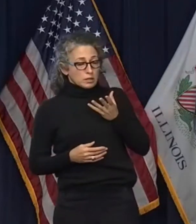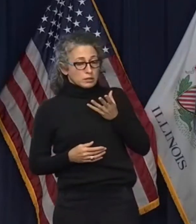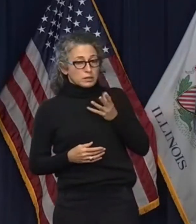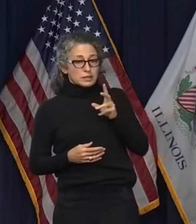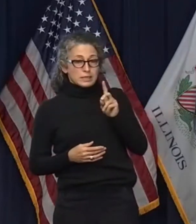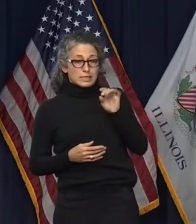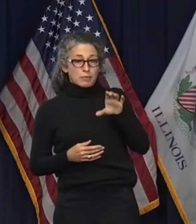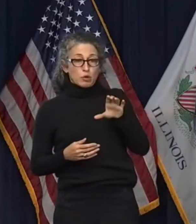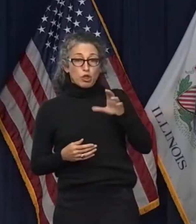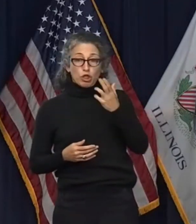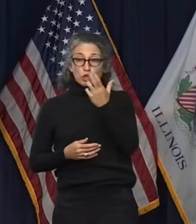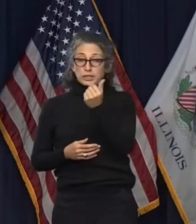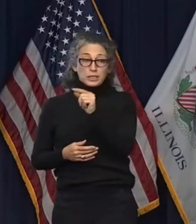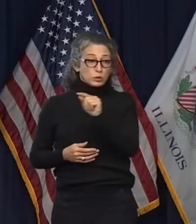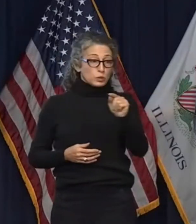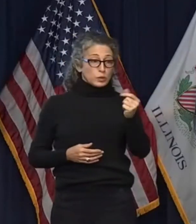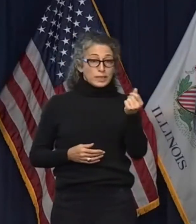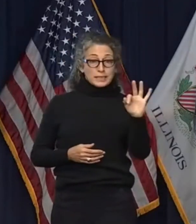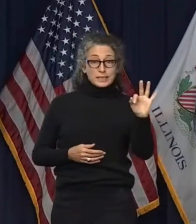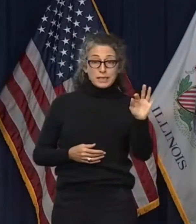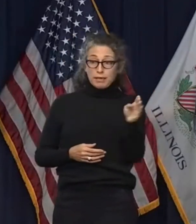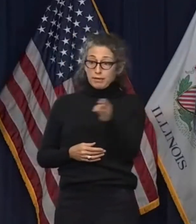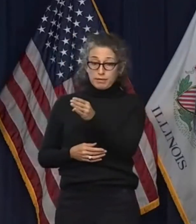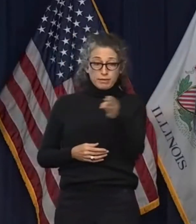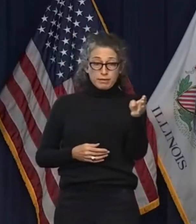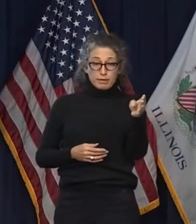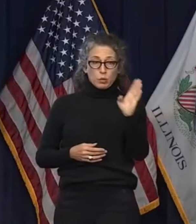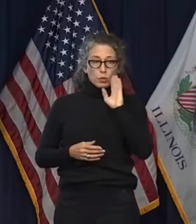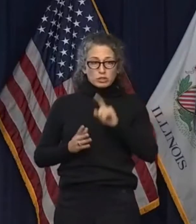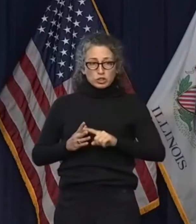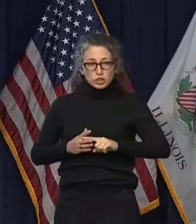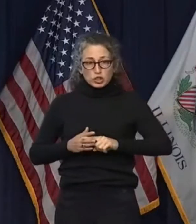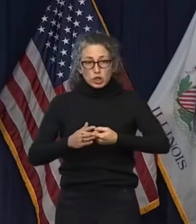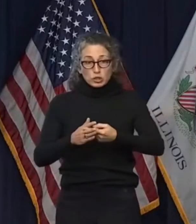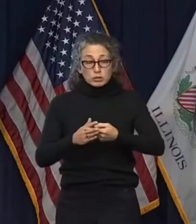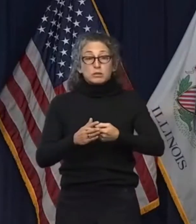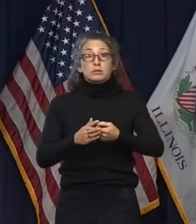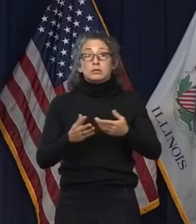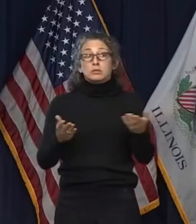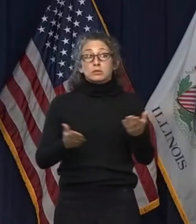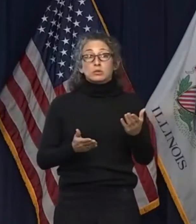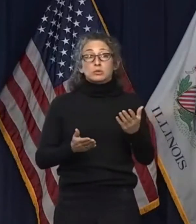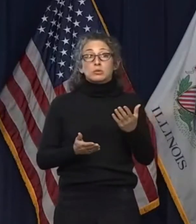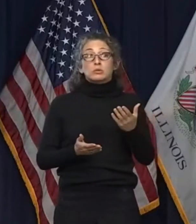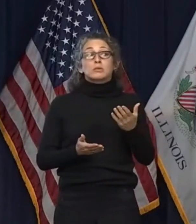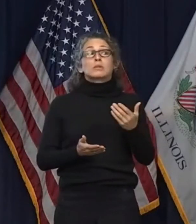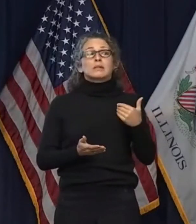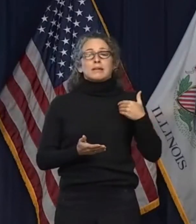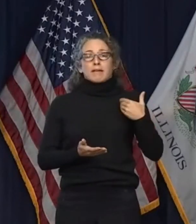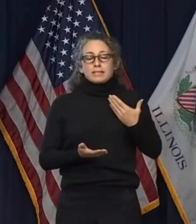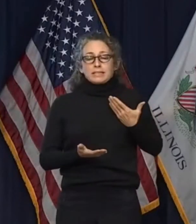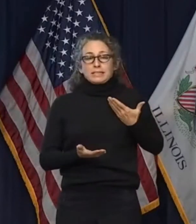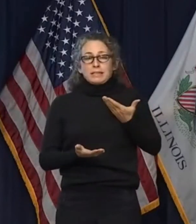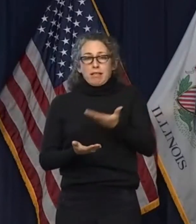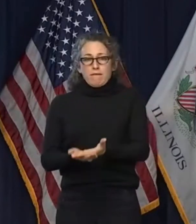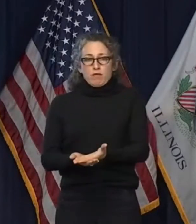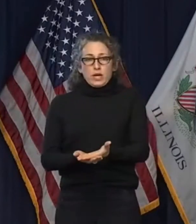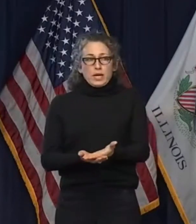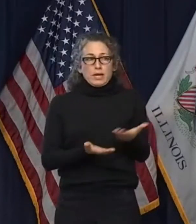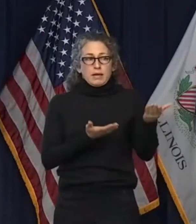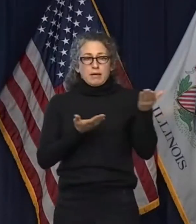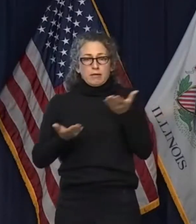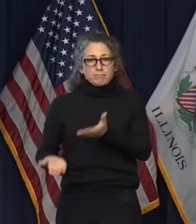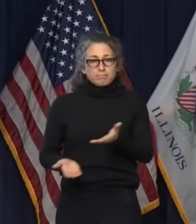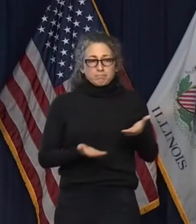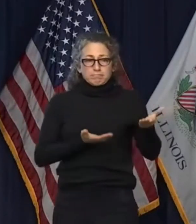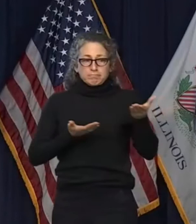13th to the 19th is the time in which we would start to see the delivery of the vaccines. There